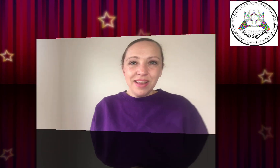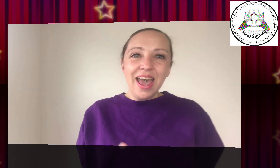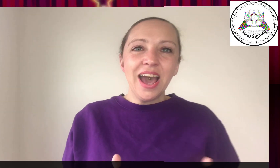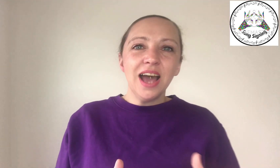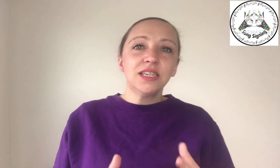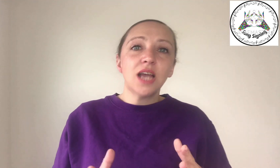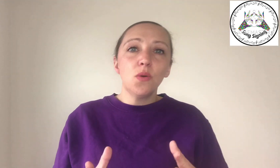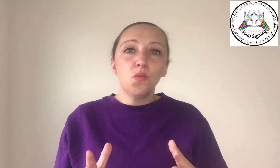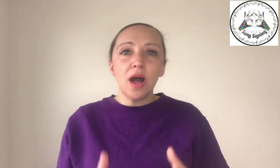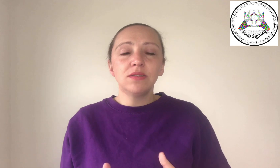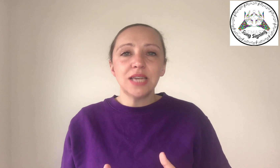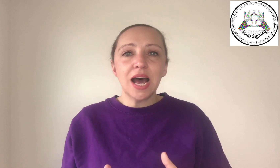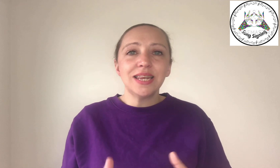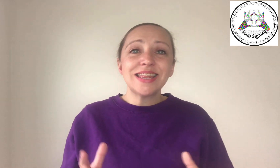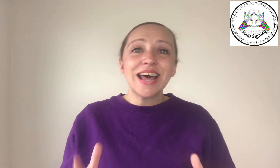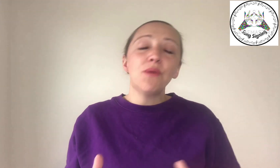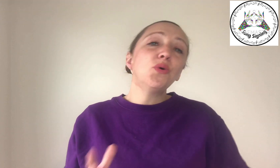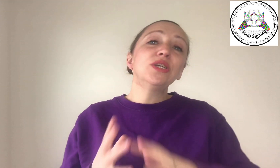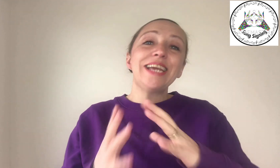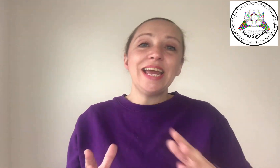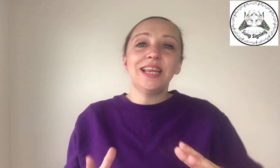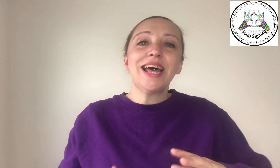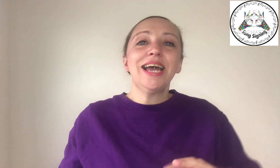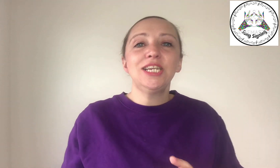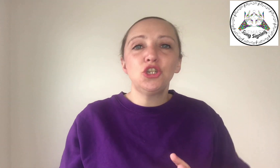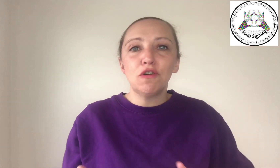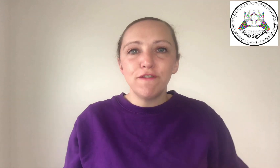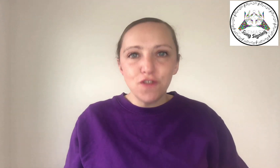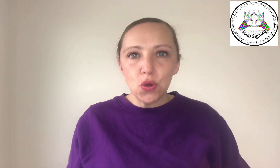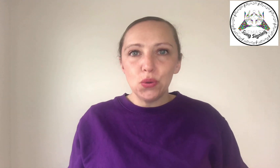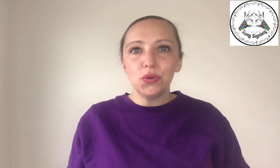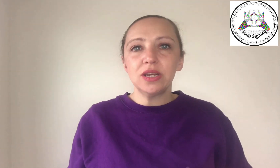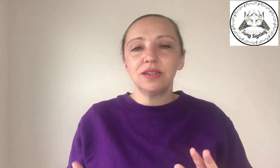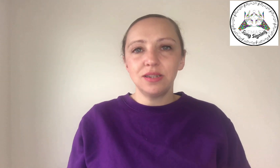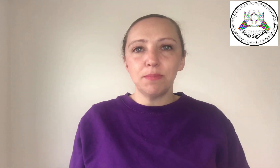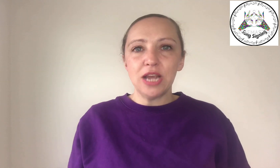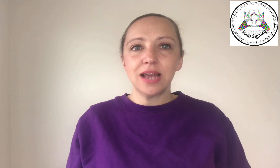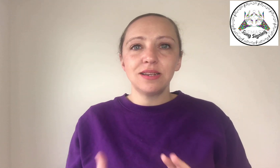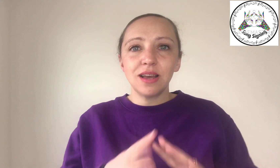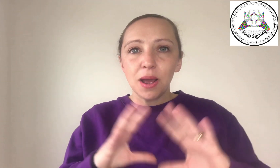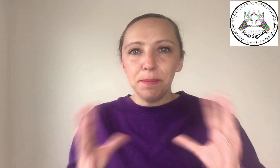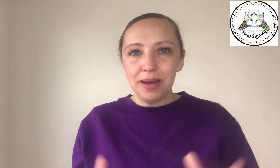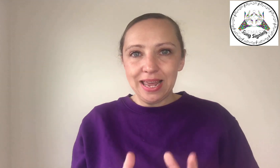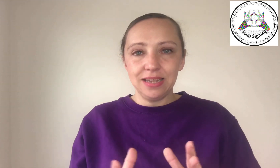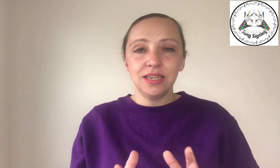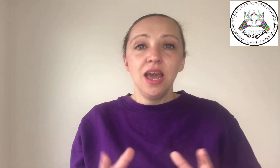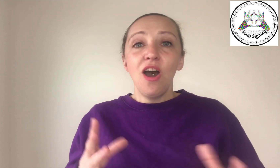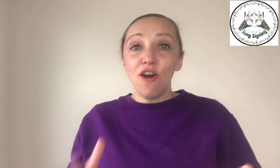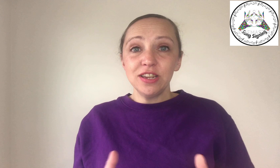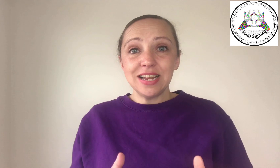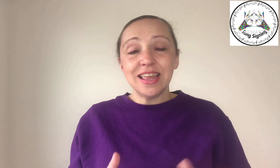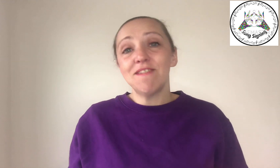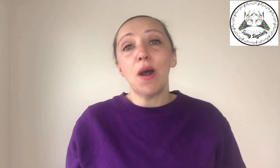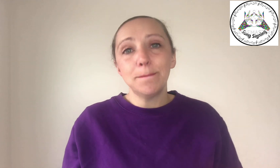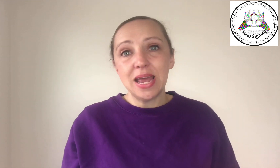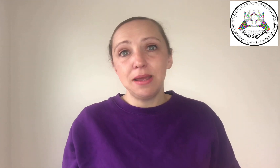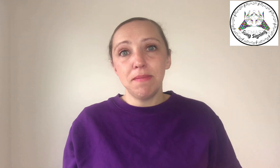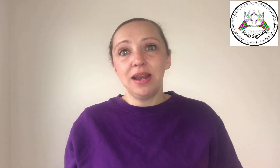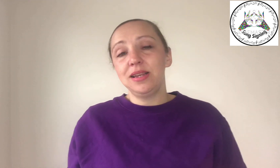Hey guys, so well done. That was it. That is your food subject complete. Obviously, there are many, many